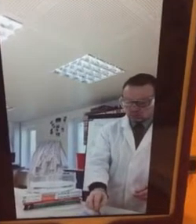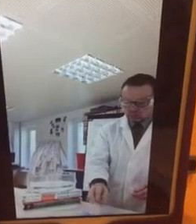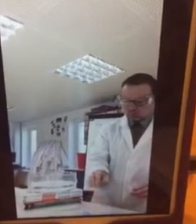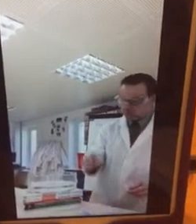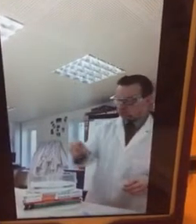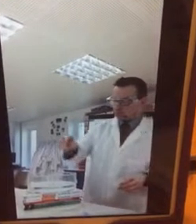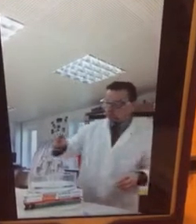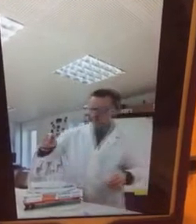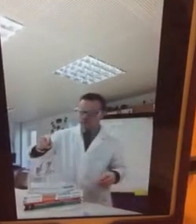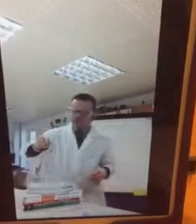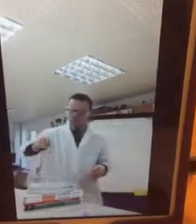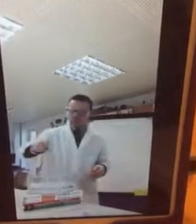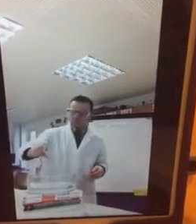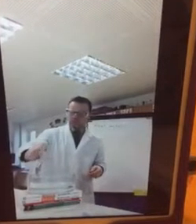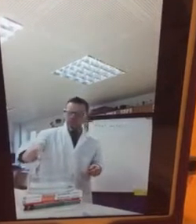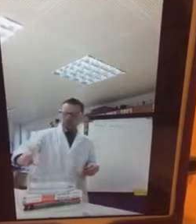reaction. Hopefully a bit of a flame.